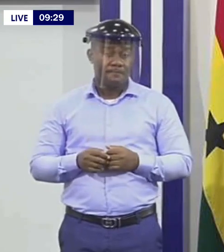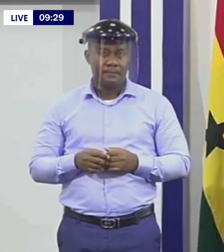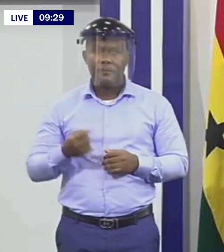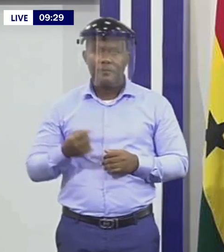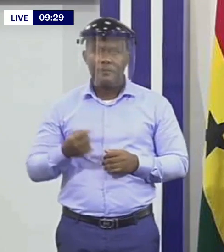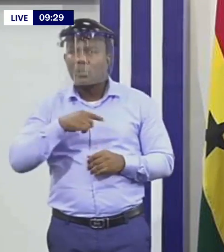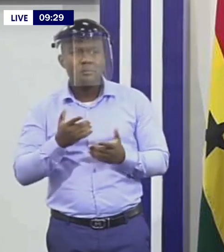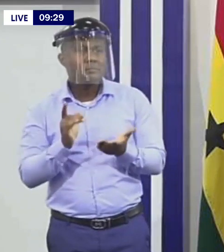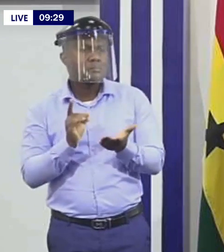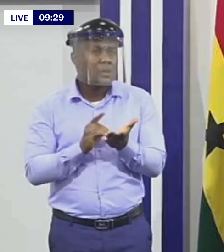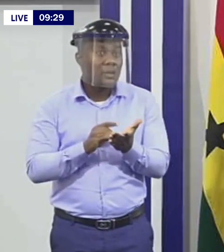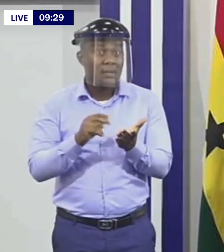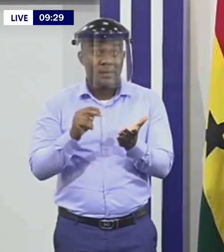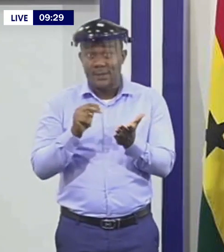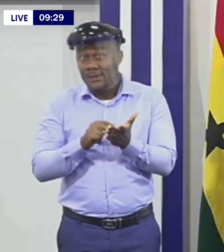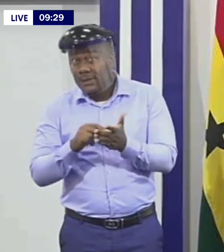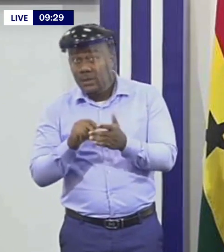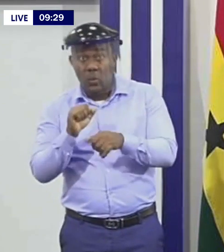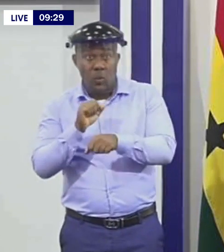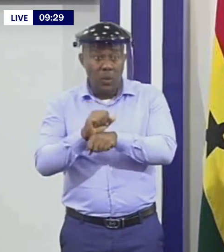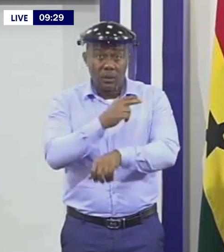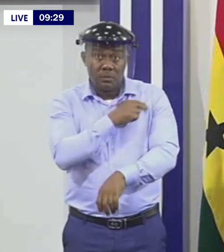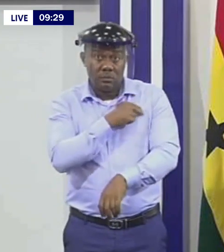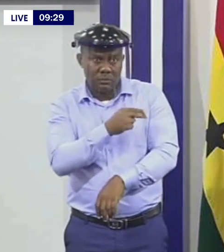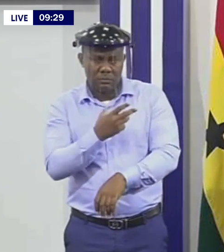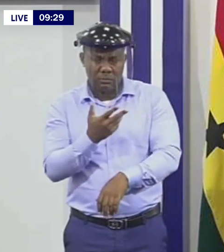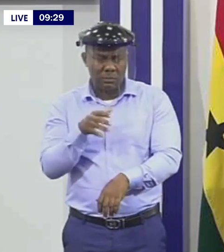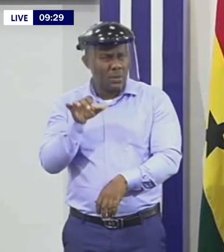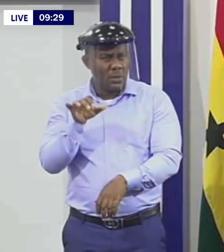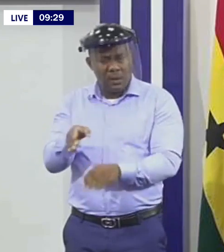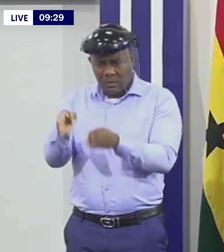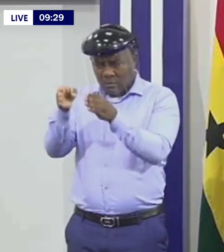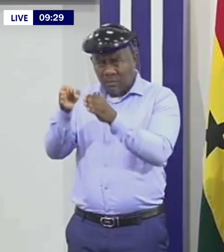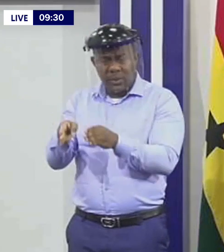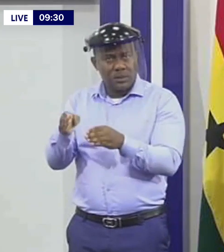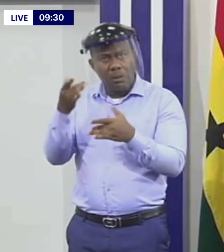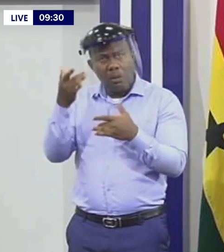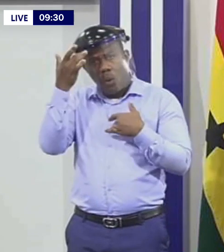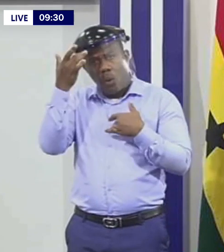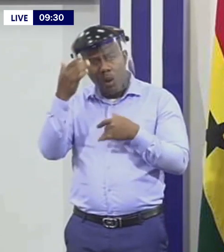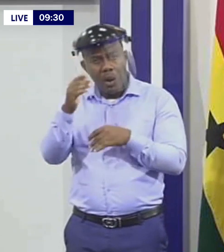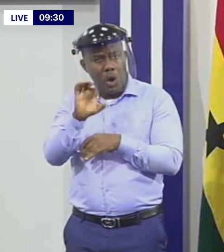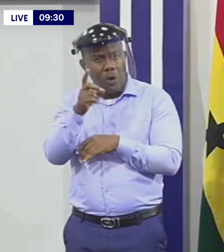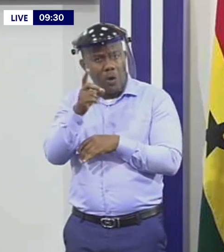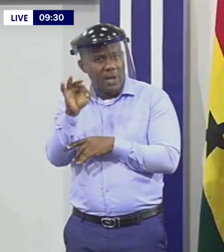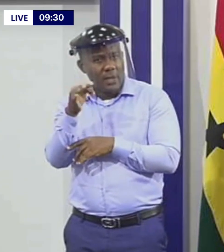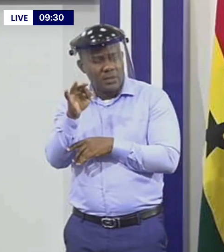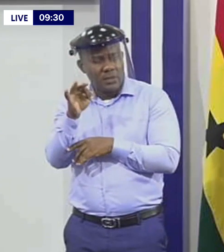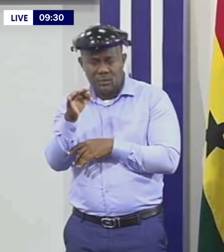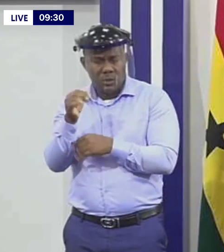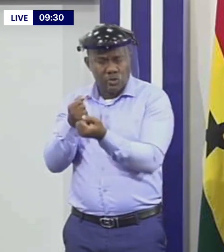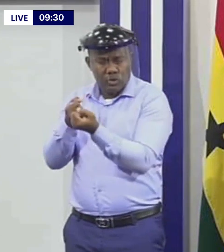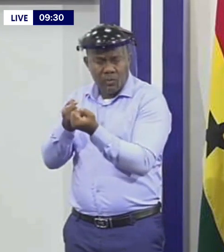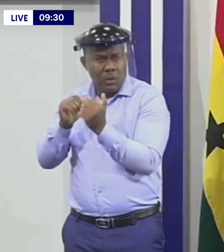workers, the challenge that we have, how do we support this individual of this condition as the body is